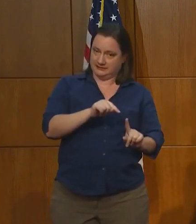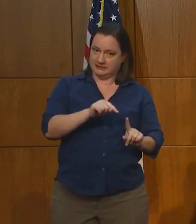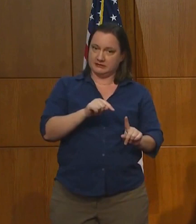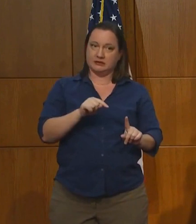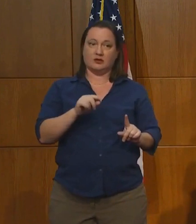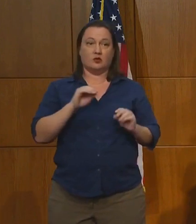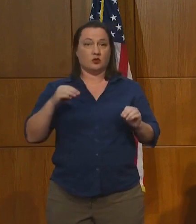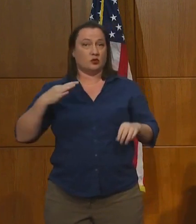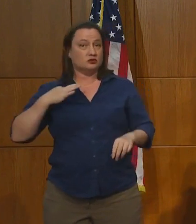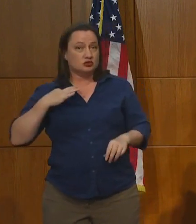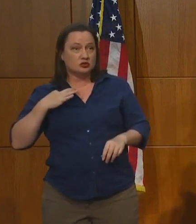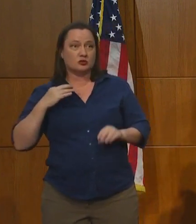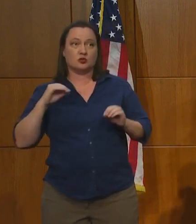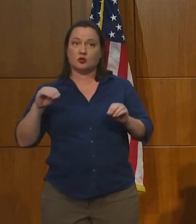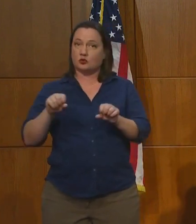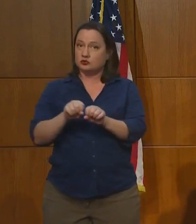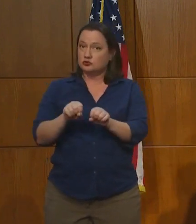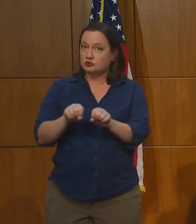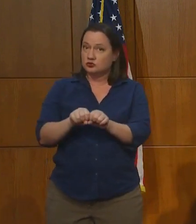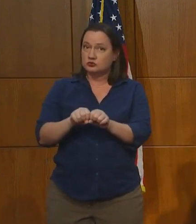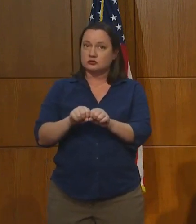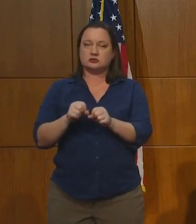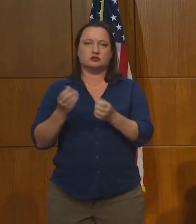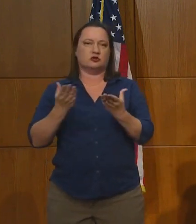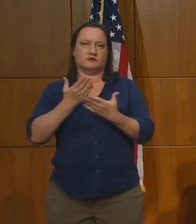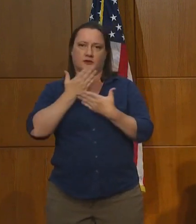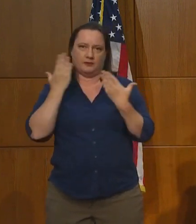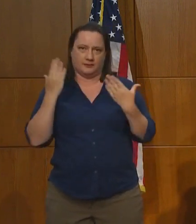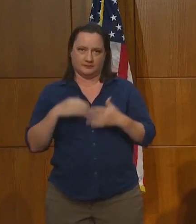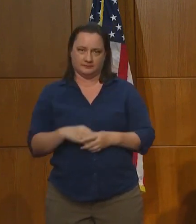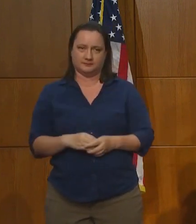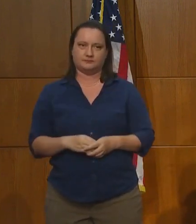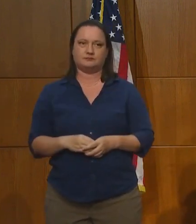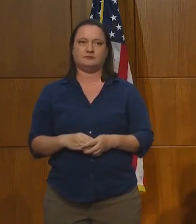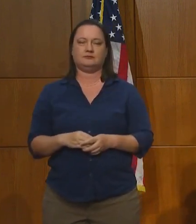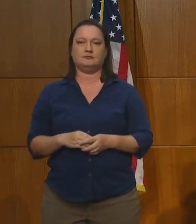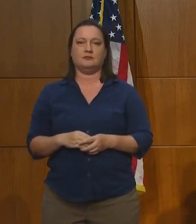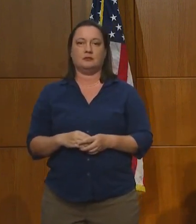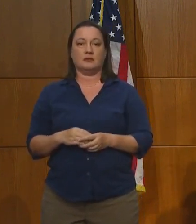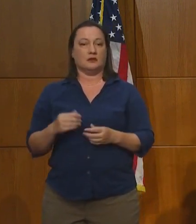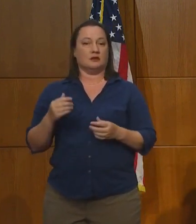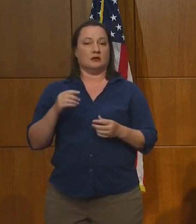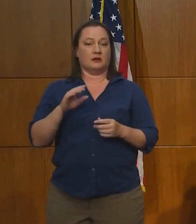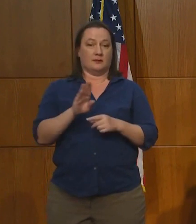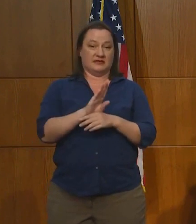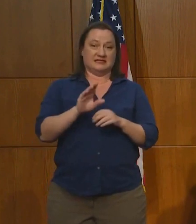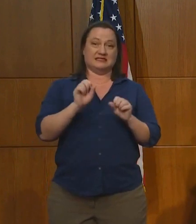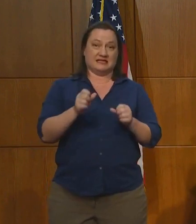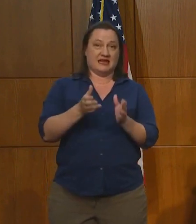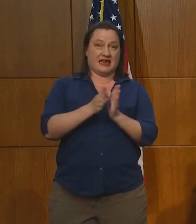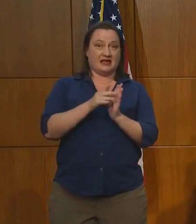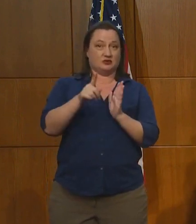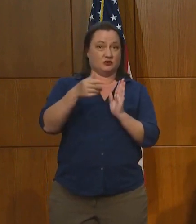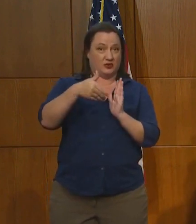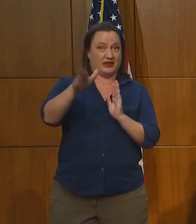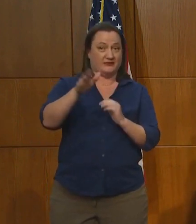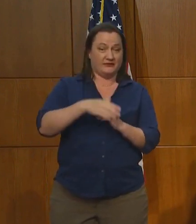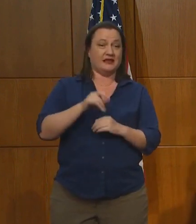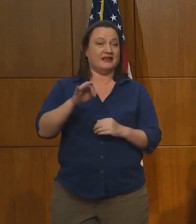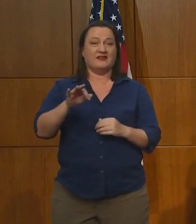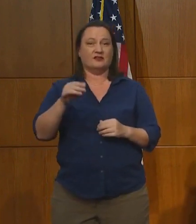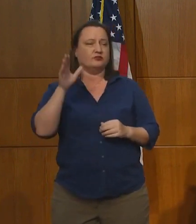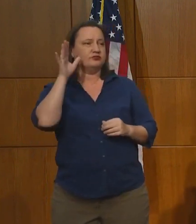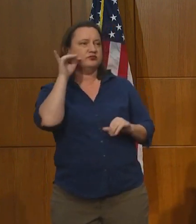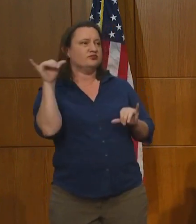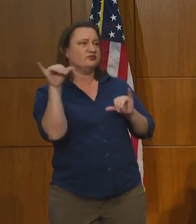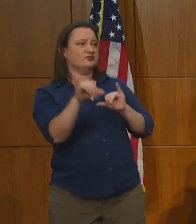shirt, if you don't wear shoes, you don't get served. And you can be asked to leave that place of business, and if you don't leave, then